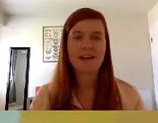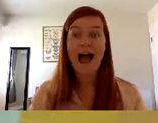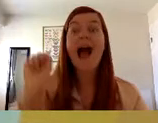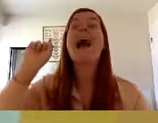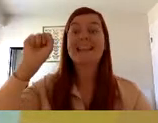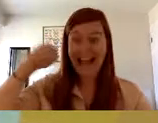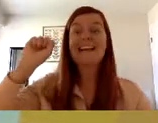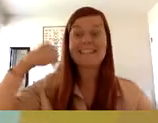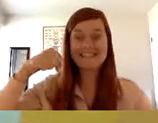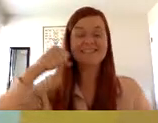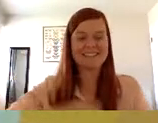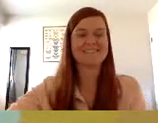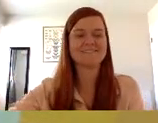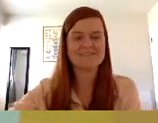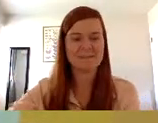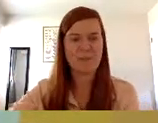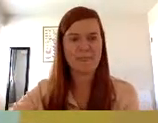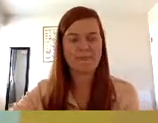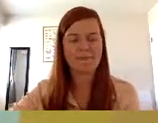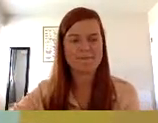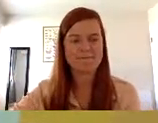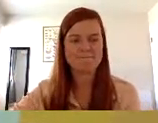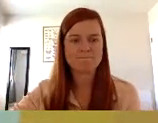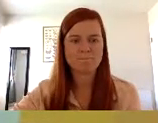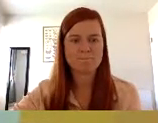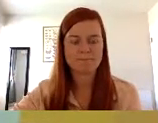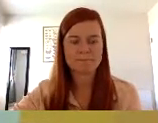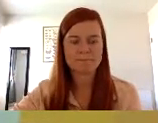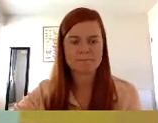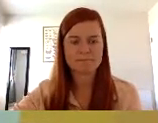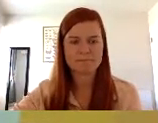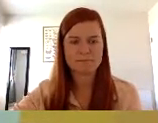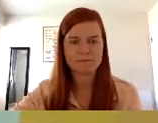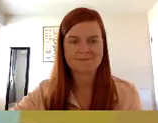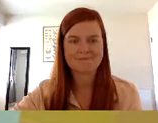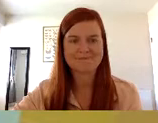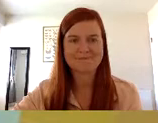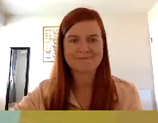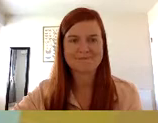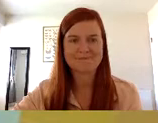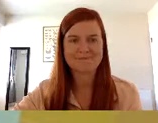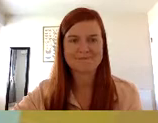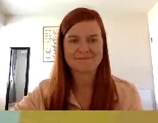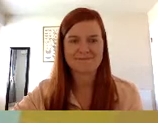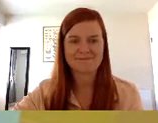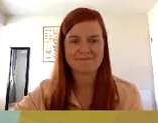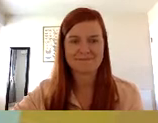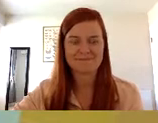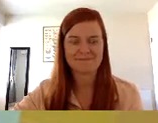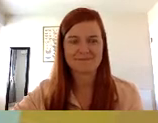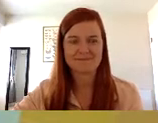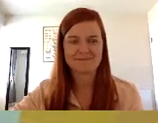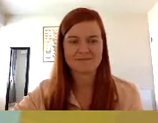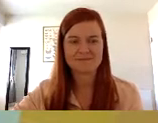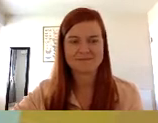They all said, "Yes, of course." But the cat scraped most of the topping off of his share. When